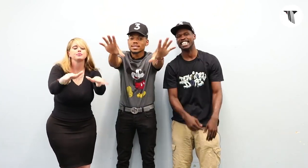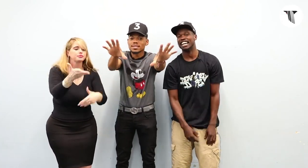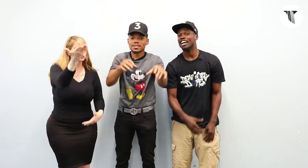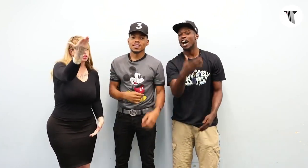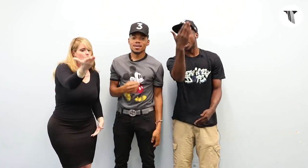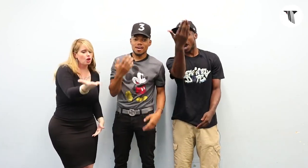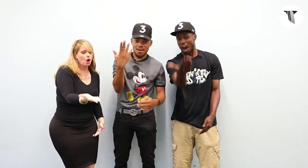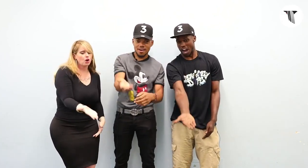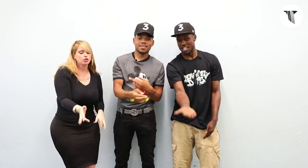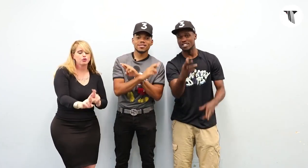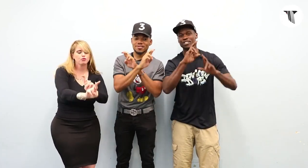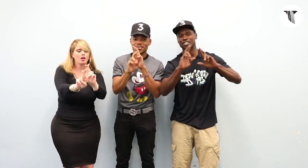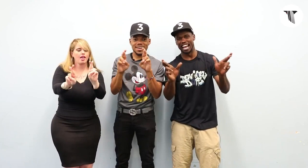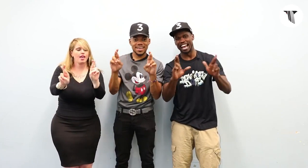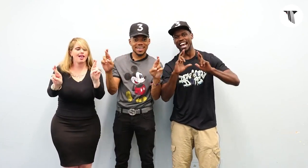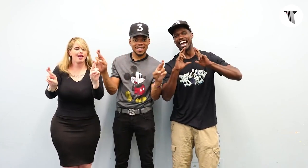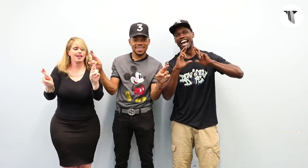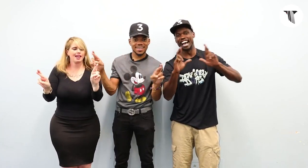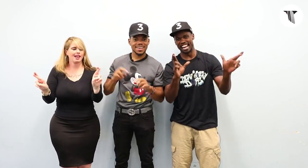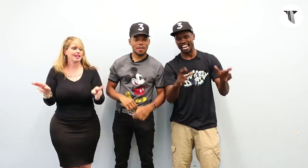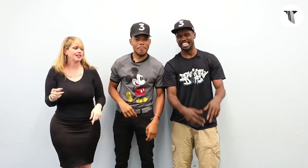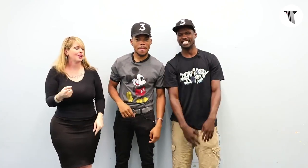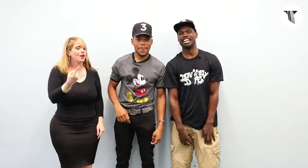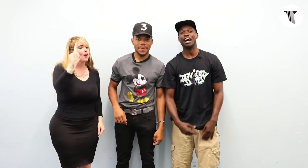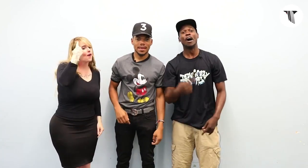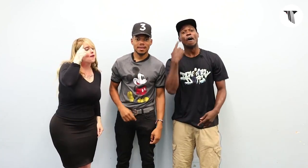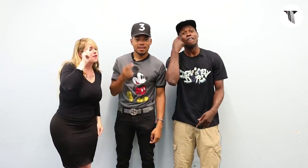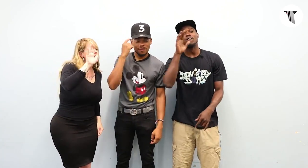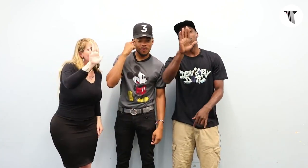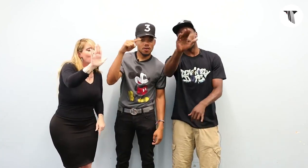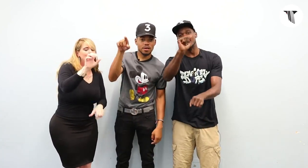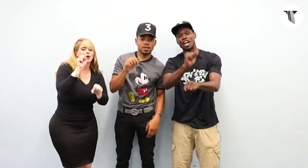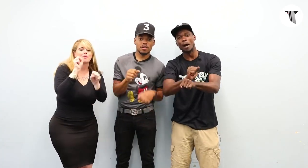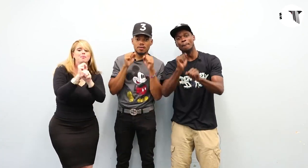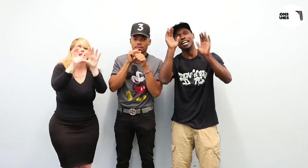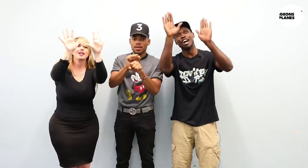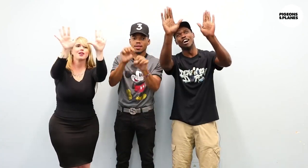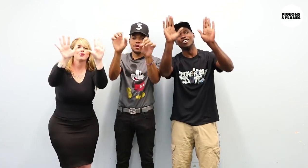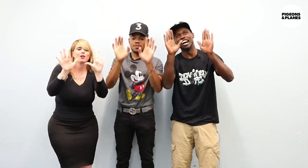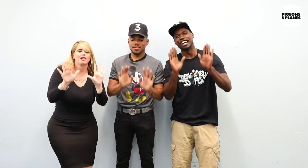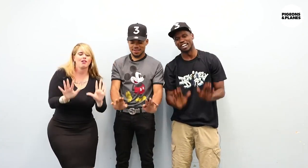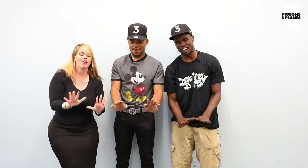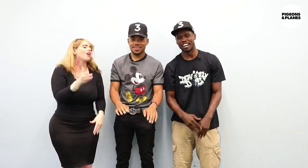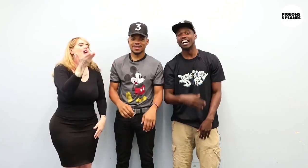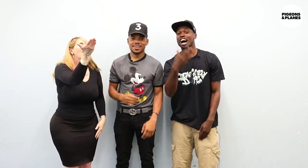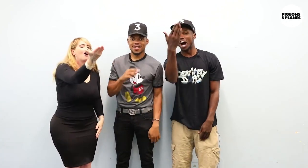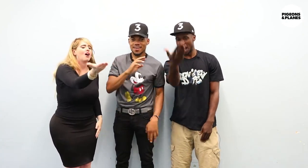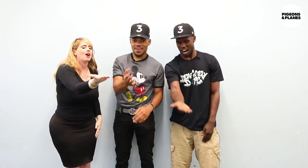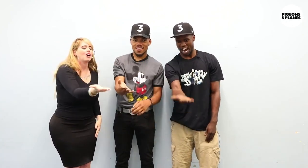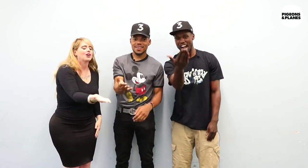blessing? Are you ready for your miracle? Are